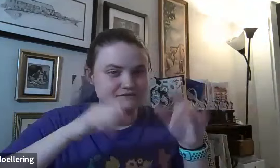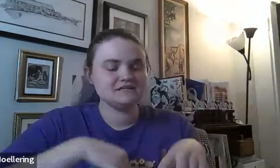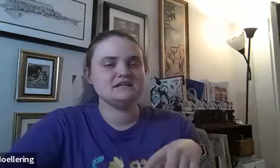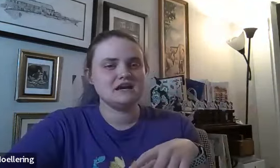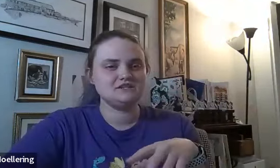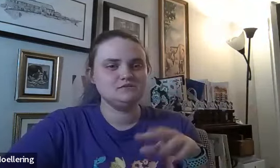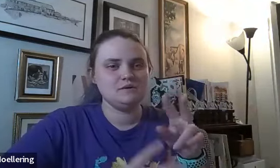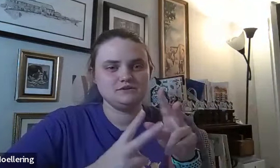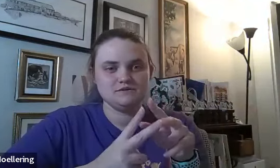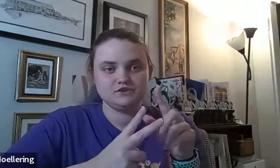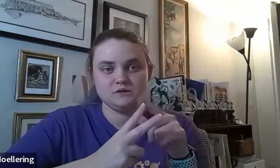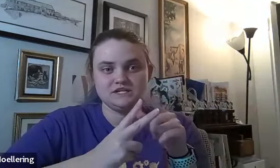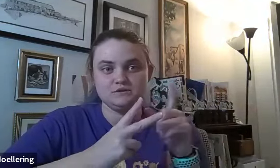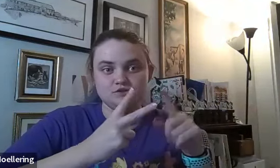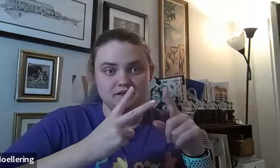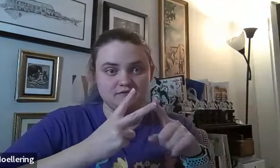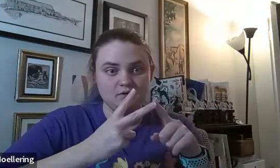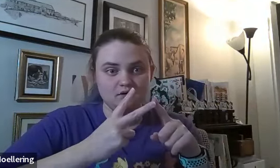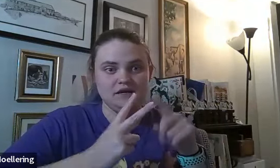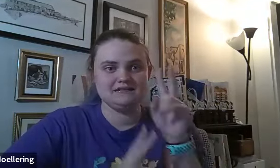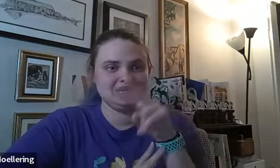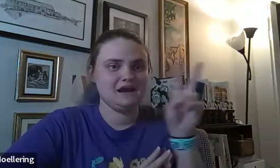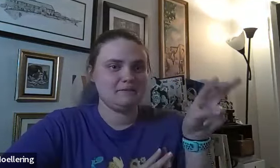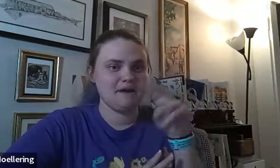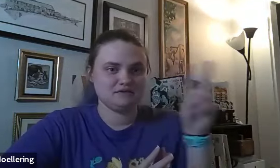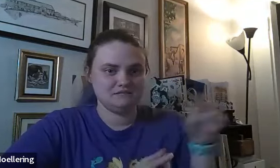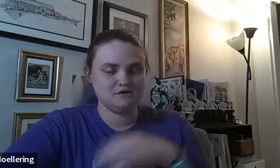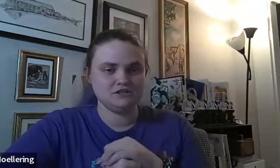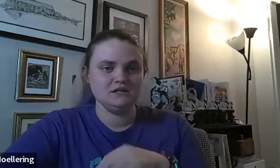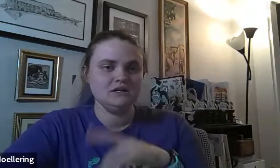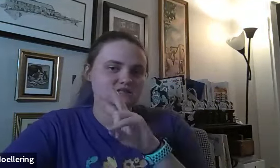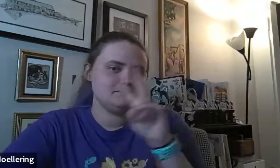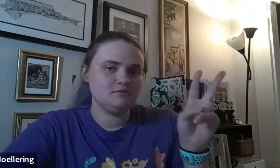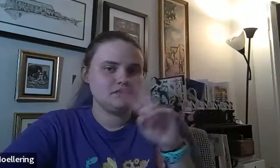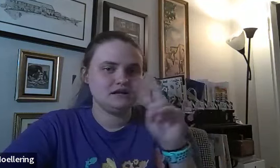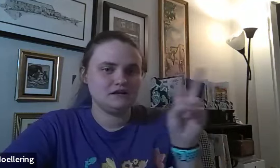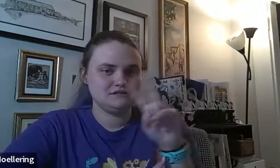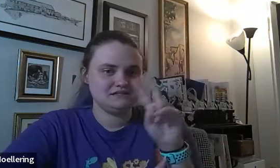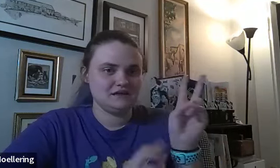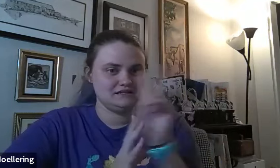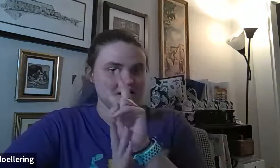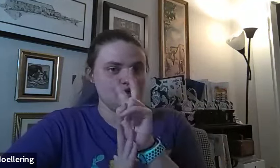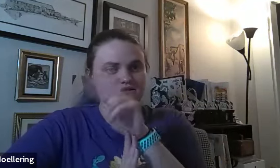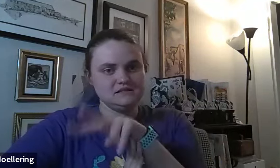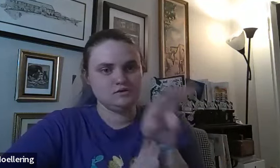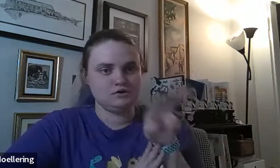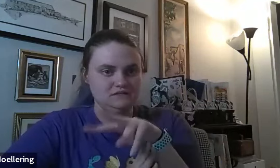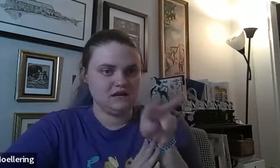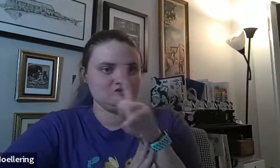repetitiveness, that's actually what we were doing for 22 and 24, is that kind of bouncing motion. Some people will kind of go side to side. Some will go down. So